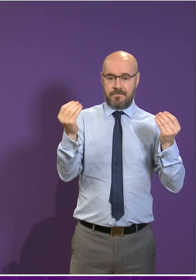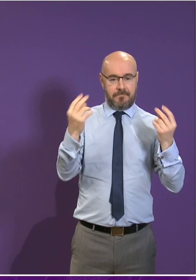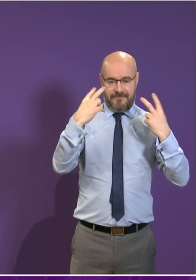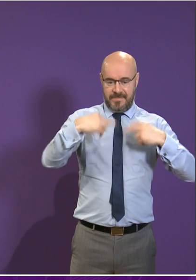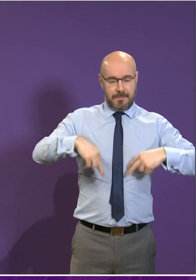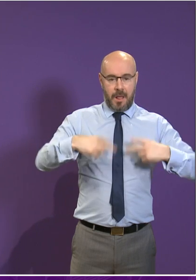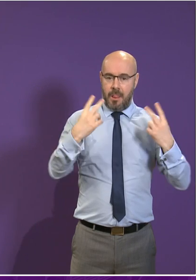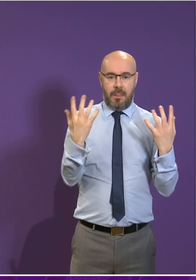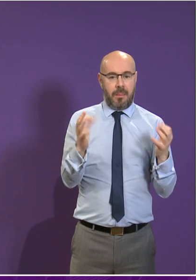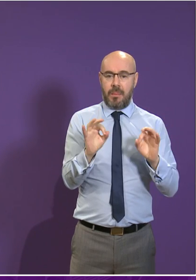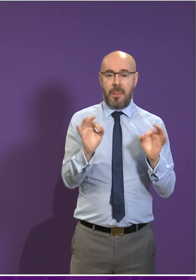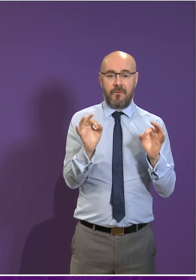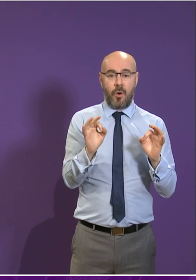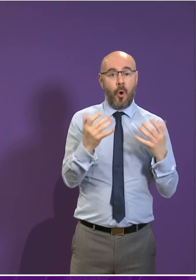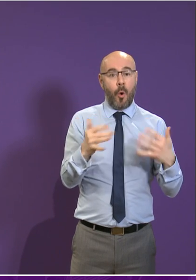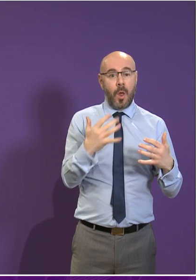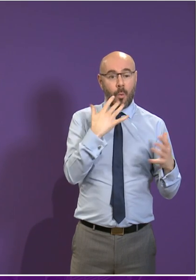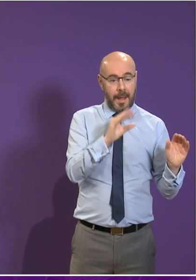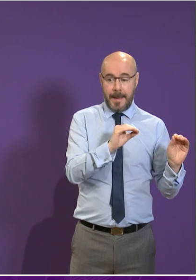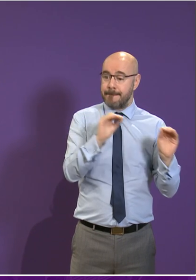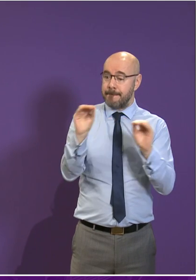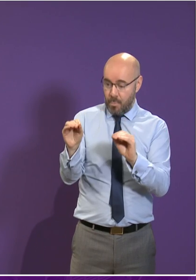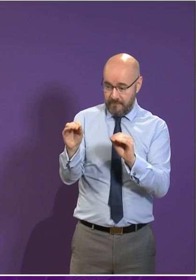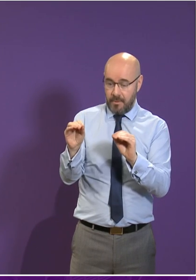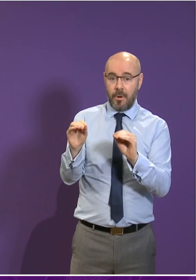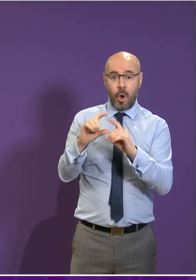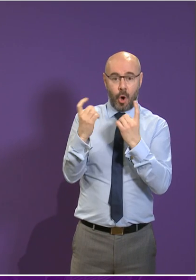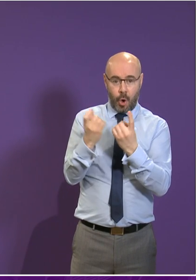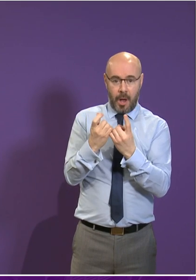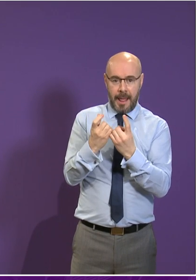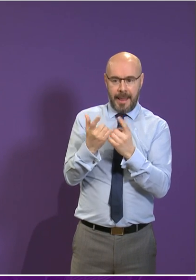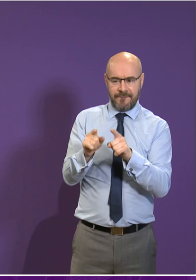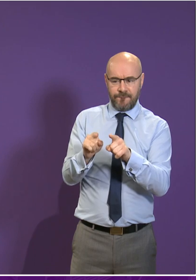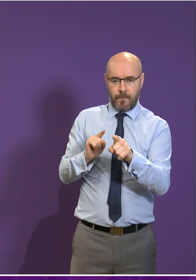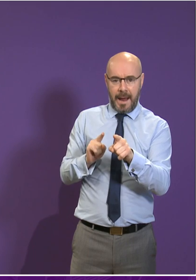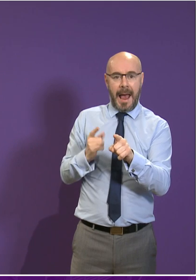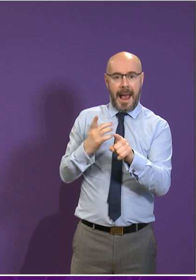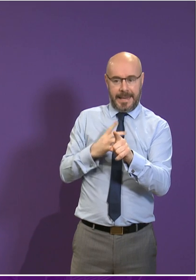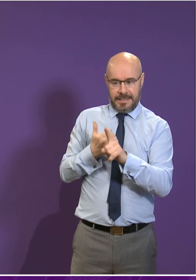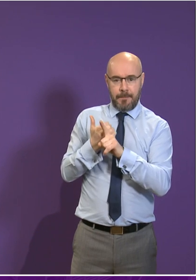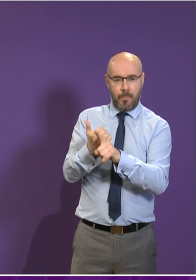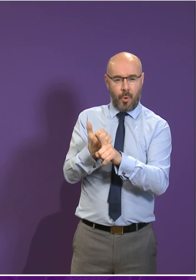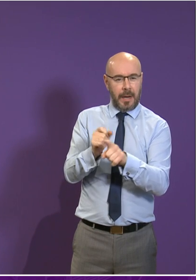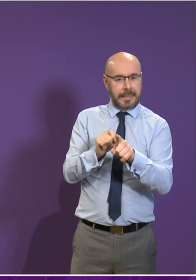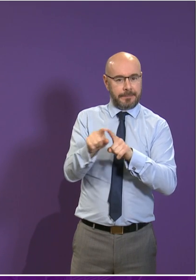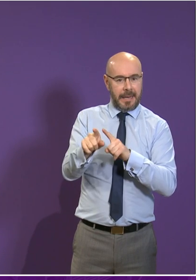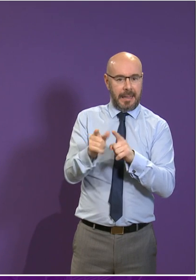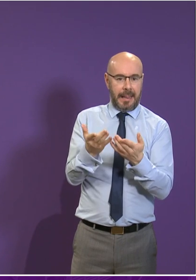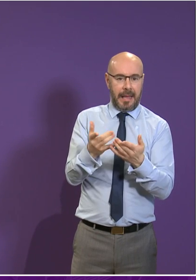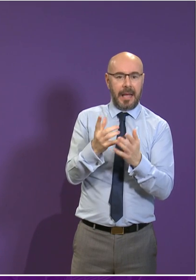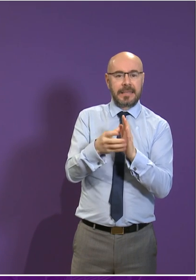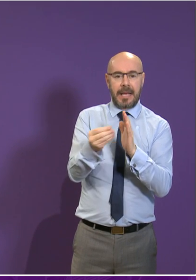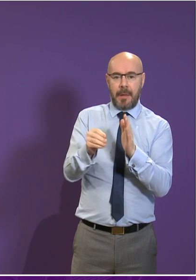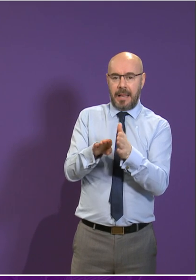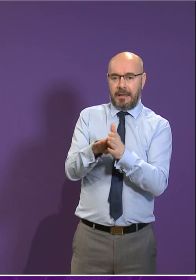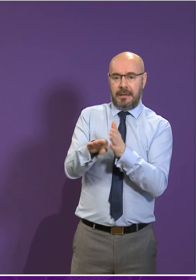sometimes it only becomes apparent when they start to really need the support. So when particularly when it comes to exam time, for example, and the